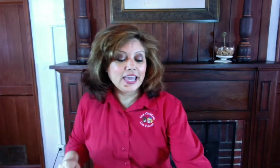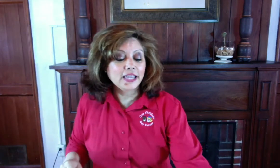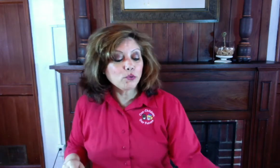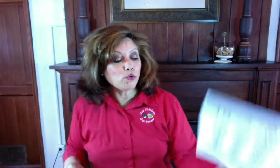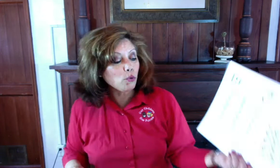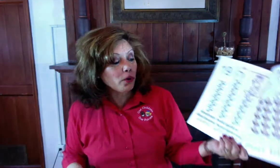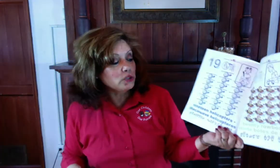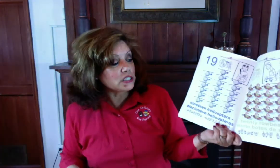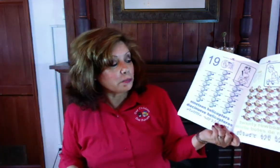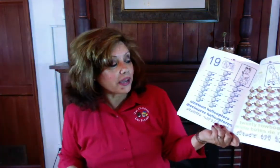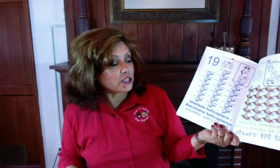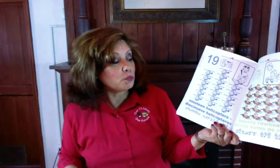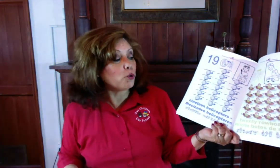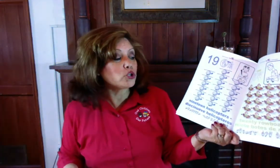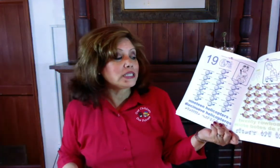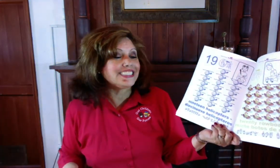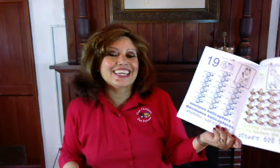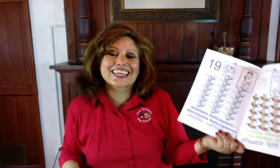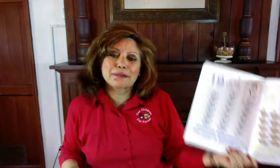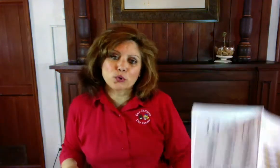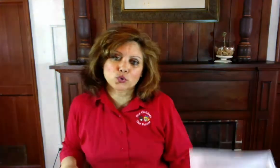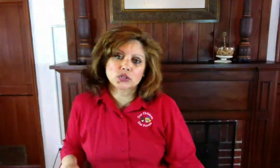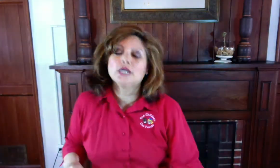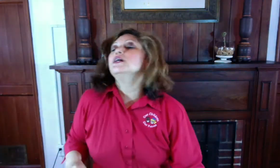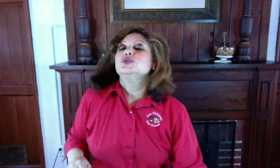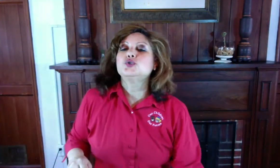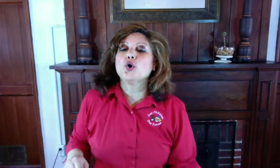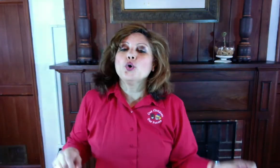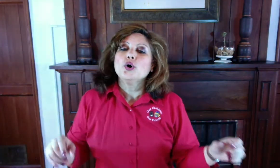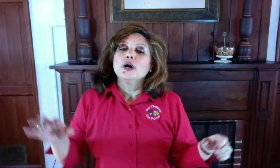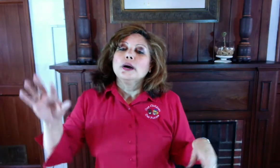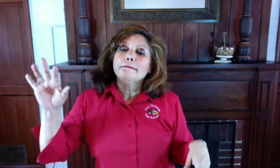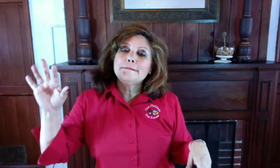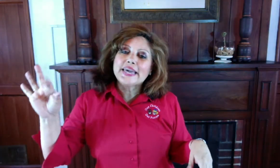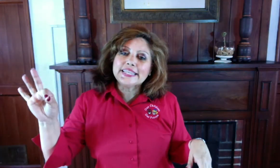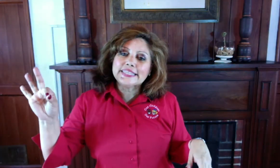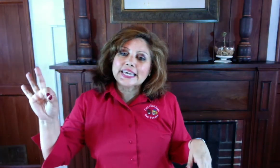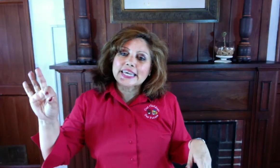And rowboats in Spanish, botes de remos. So 20